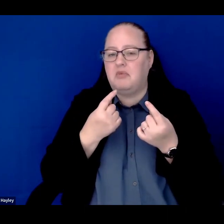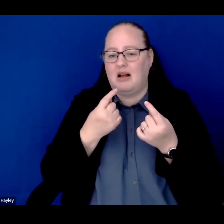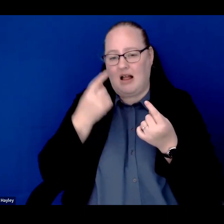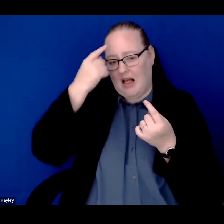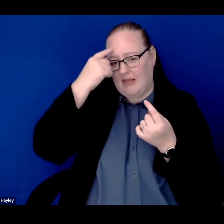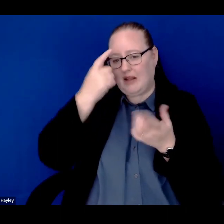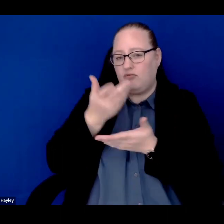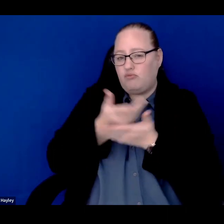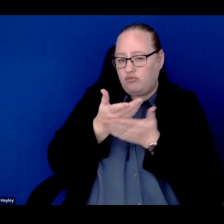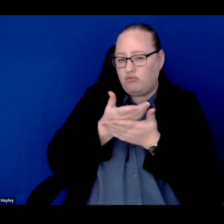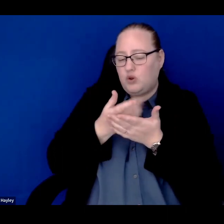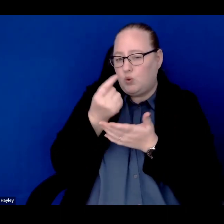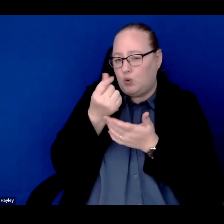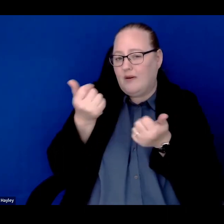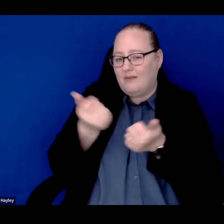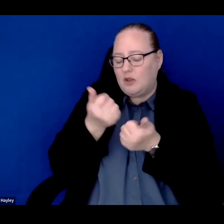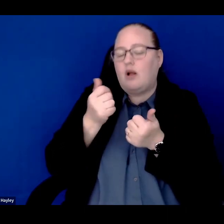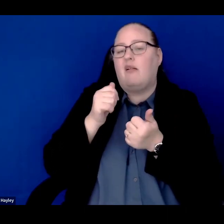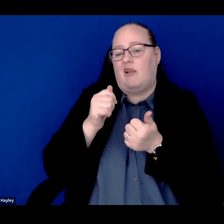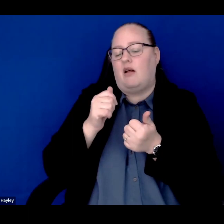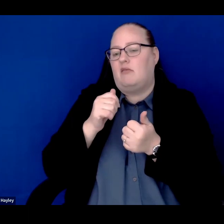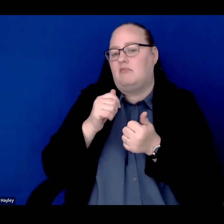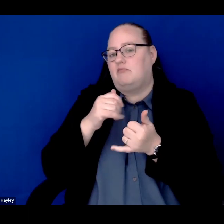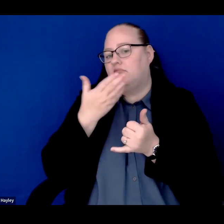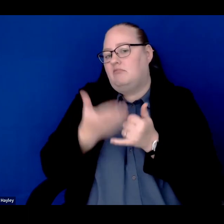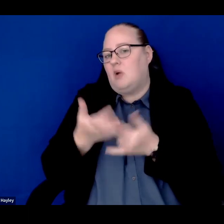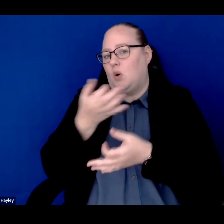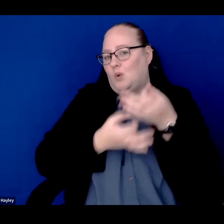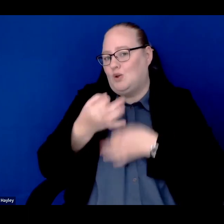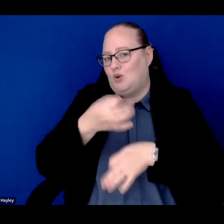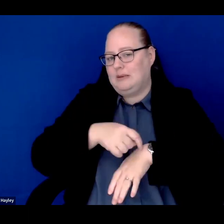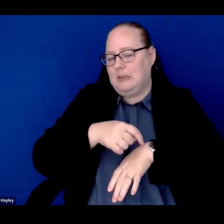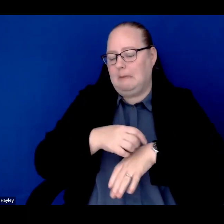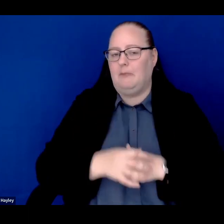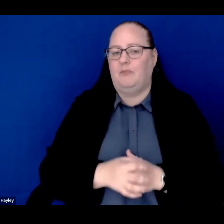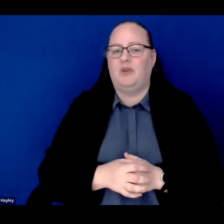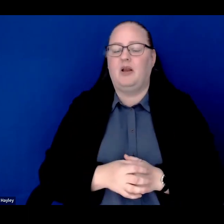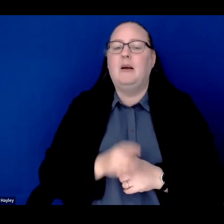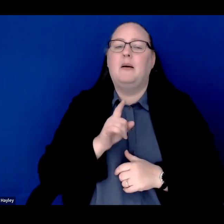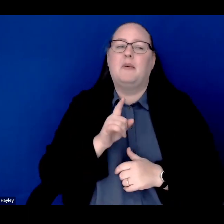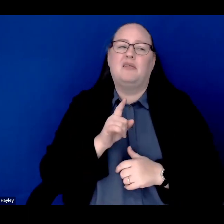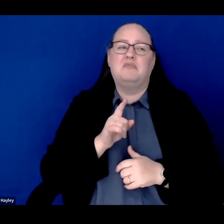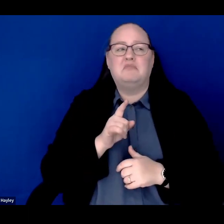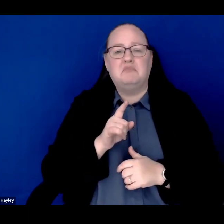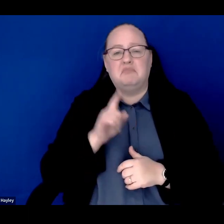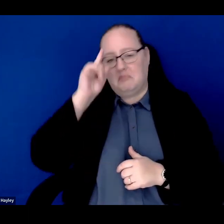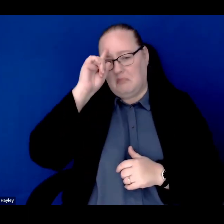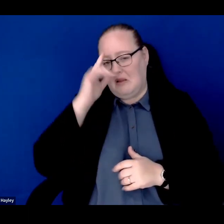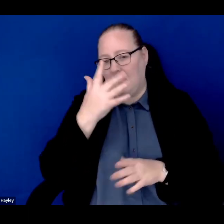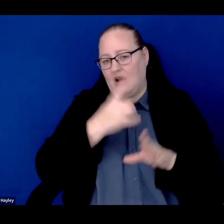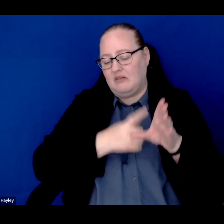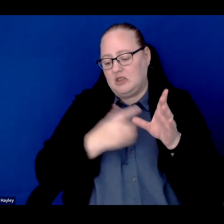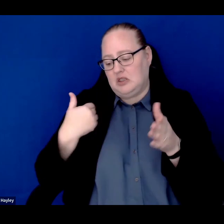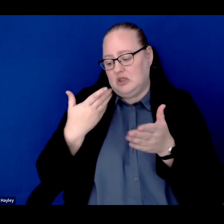questions, that seems clear to me, at least, that over the past couple years, 5 years, that post-growth narratives